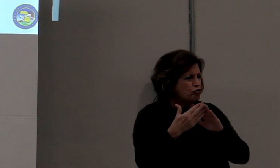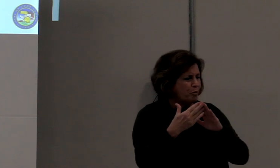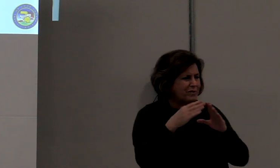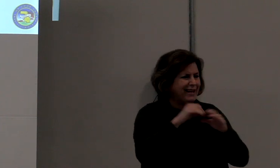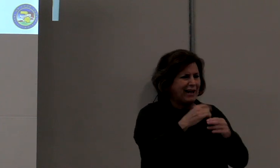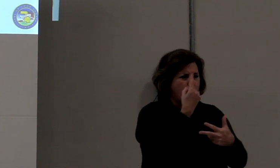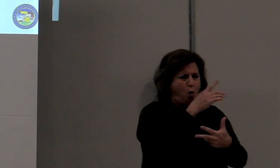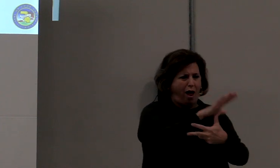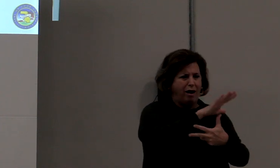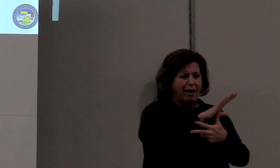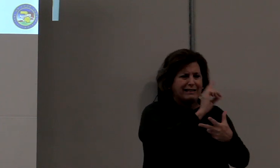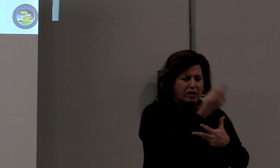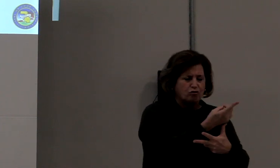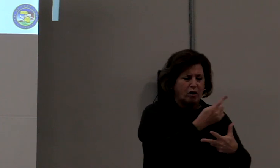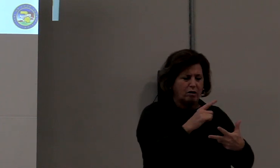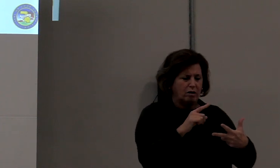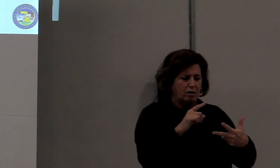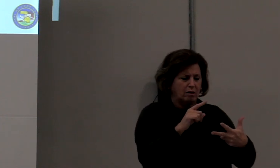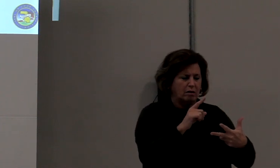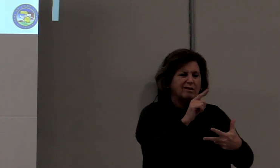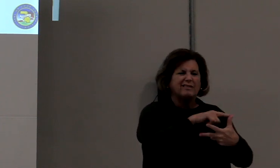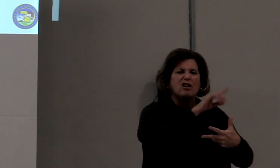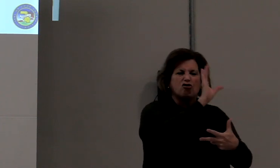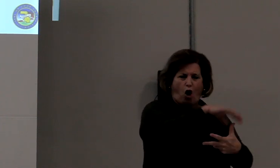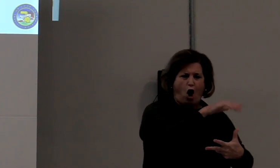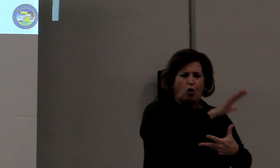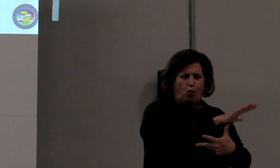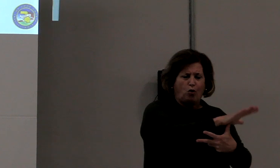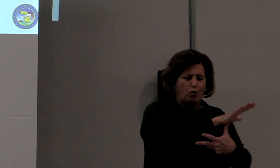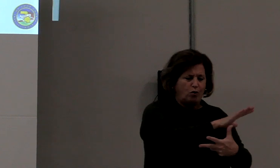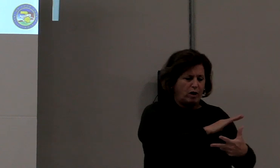of the suburban townships, and part of the Chicago township now.